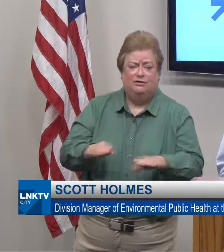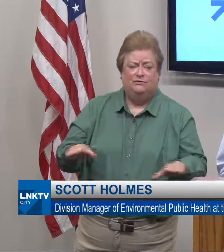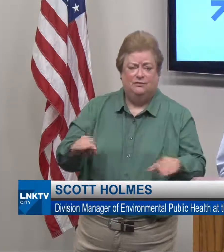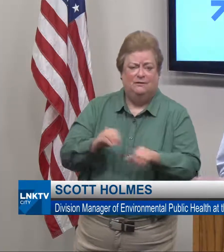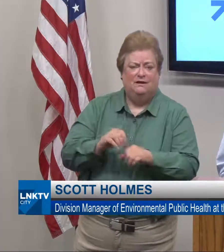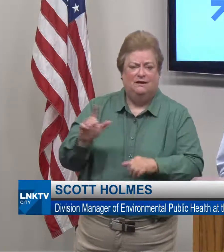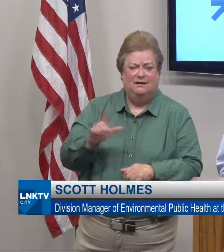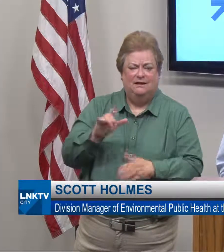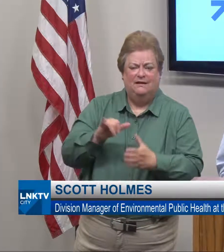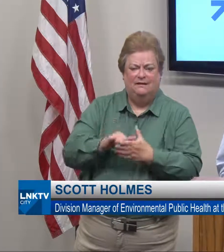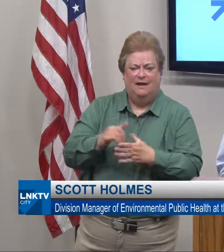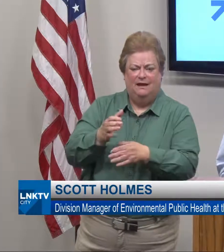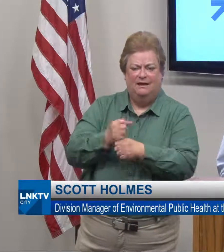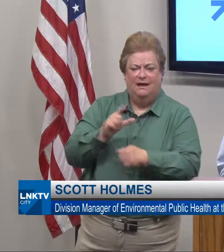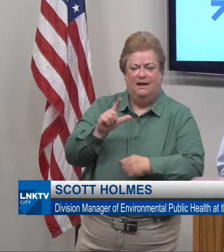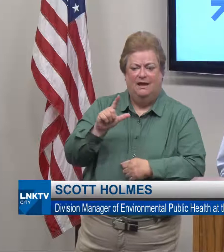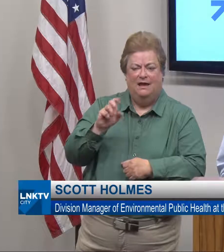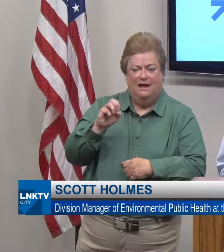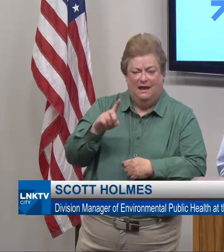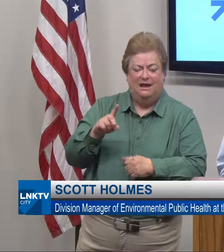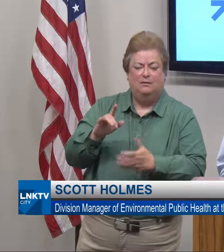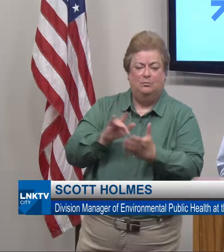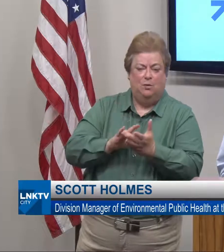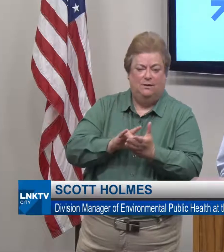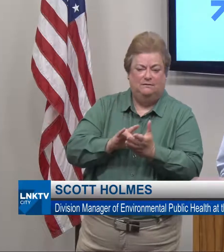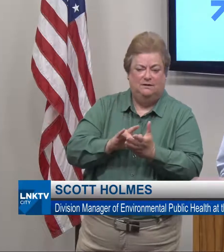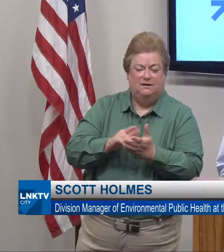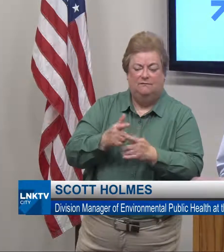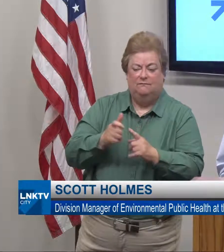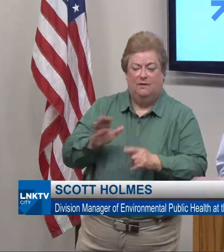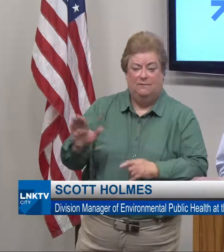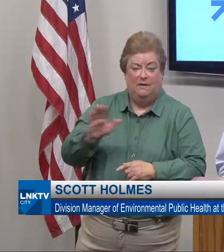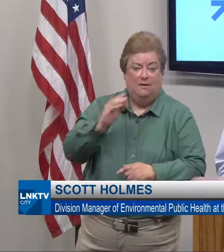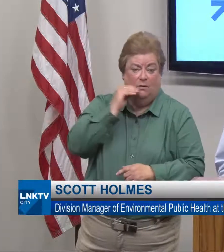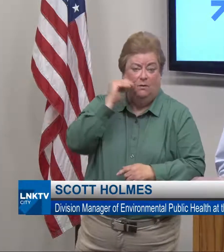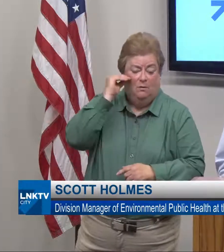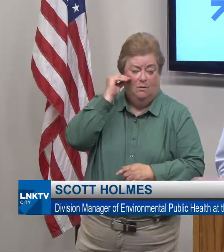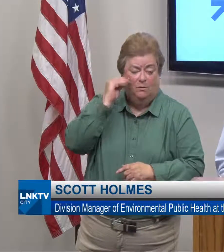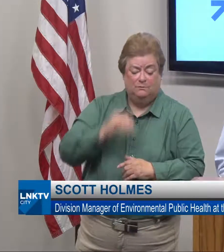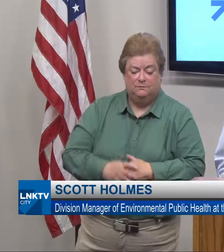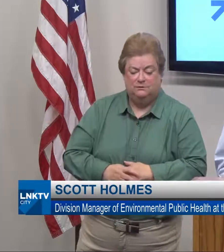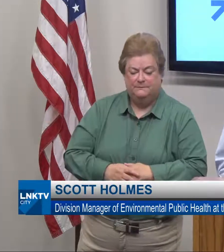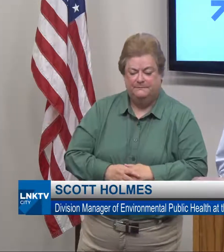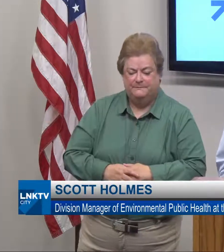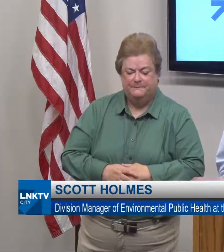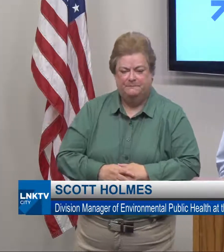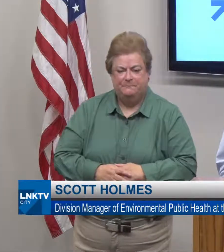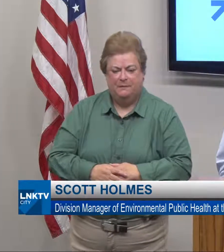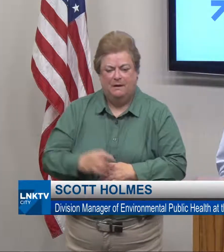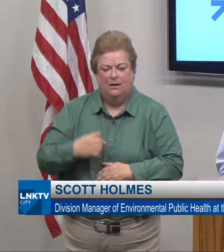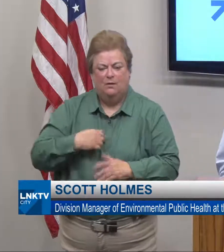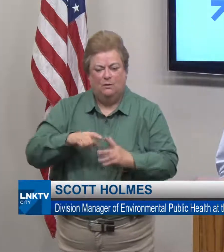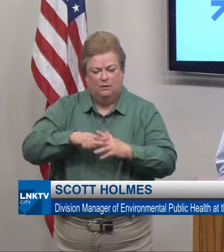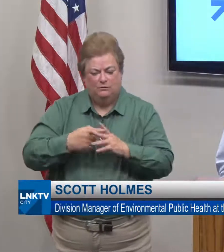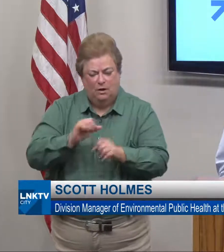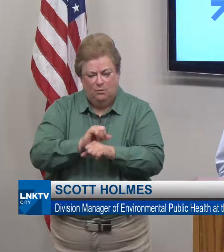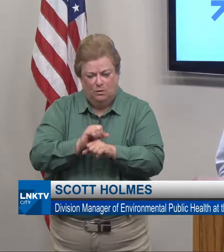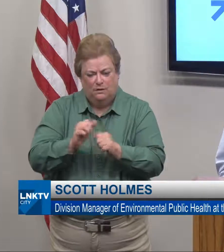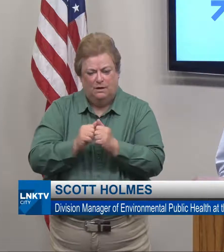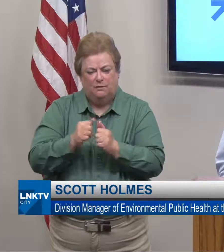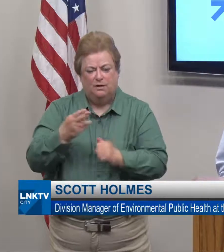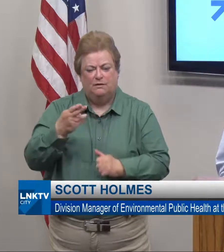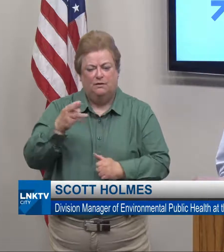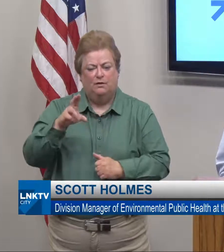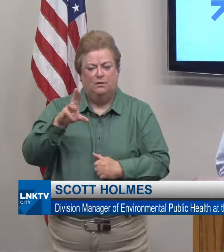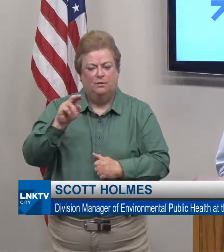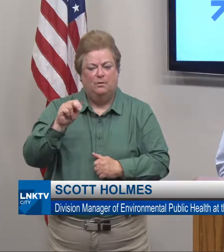getting lead poison from their homes. We began to work with urban development and